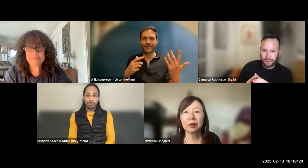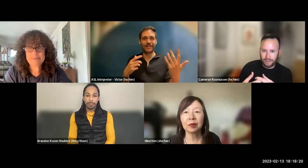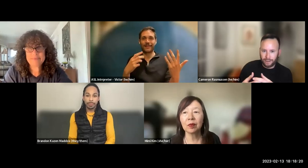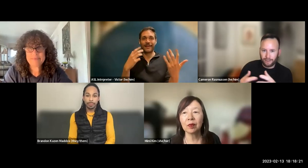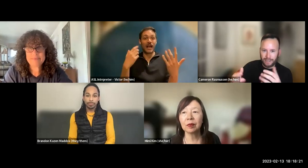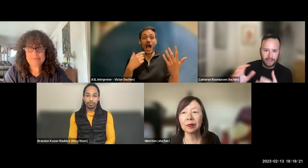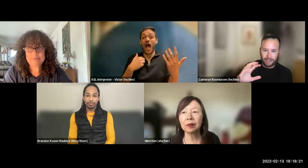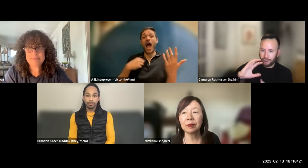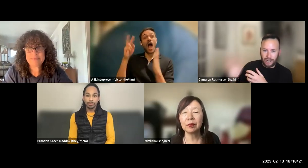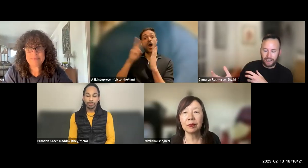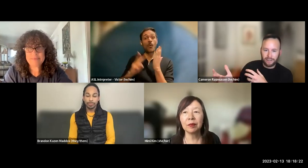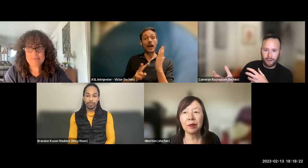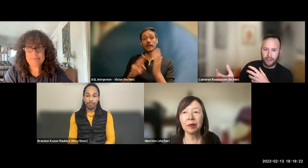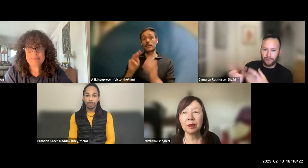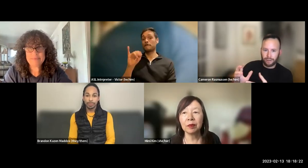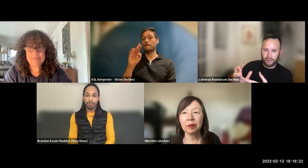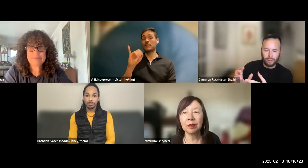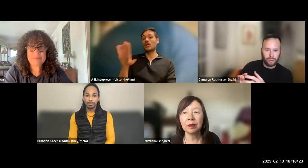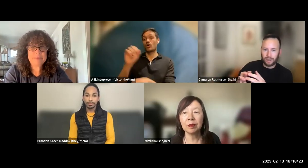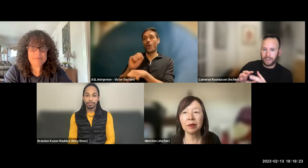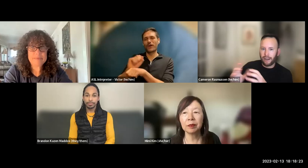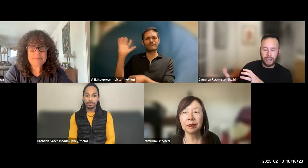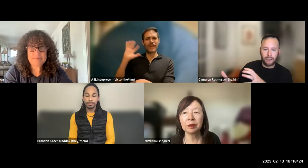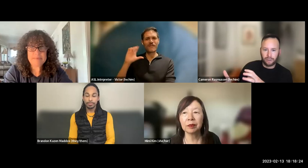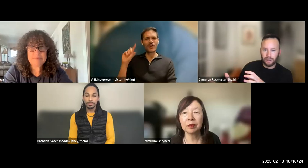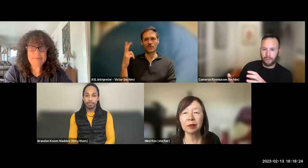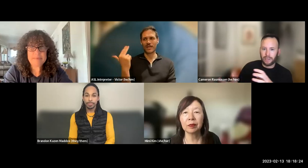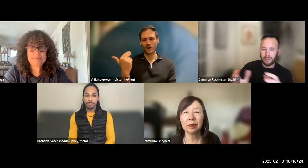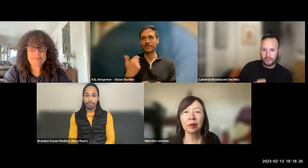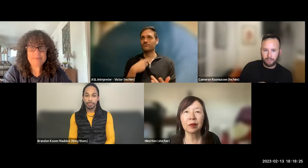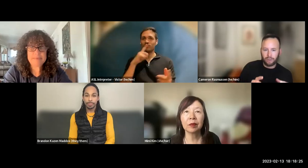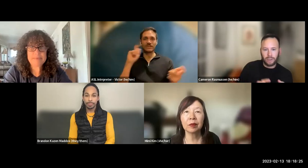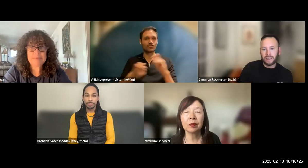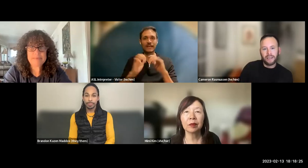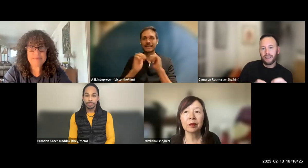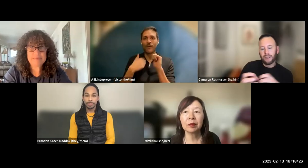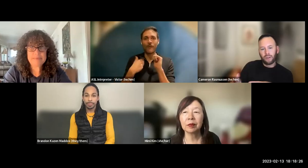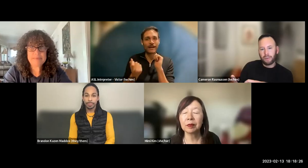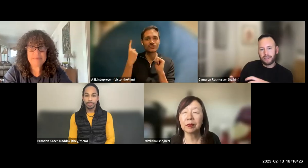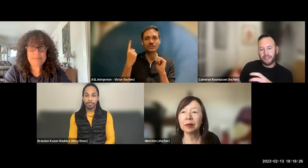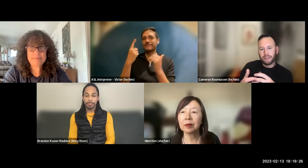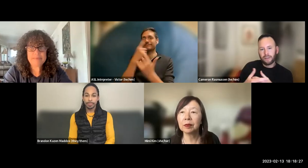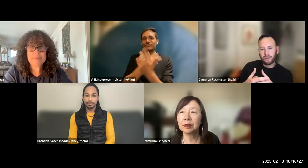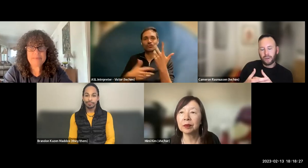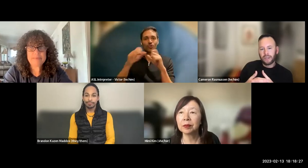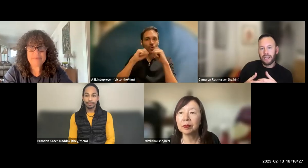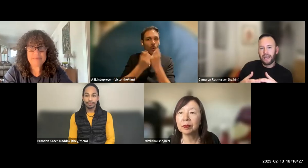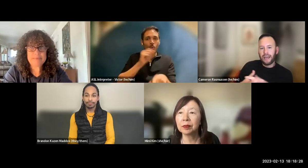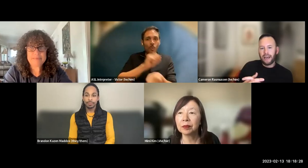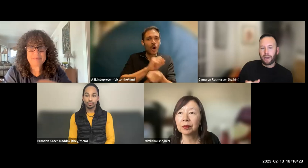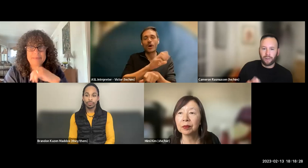work in 2013, and it changed how I understood social work and how I understood the relationship between criminalization and social